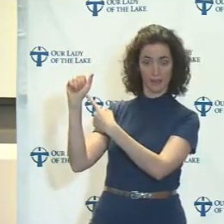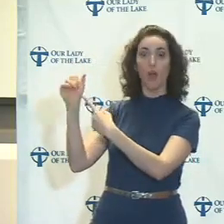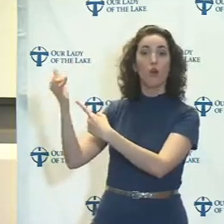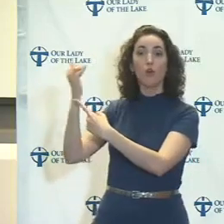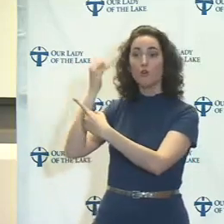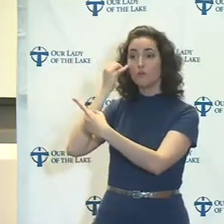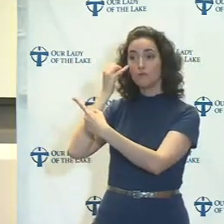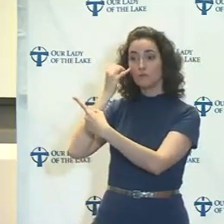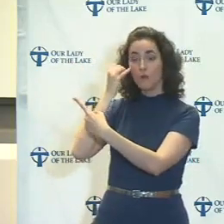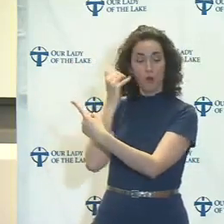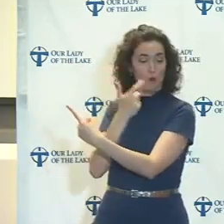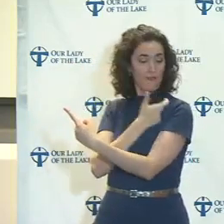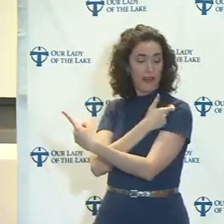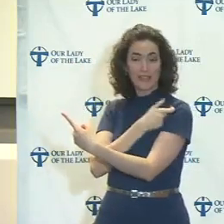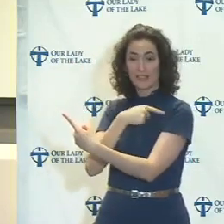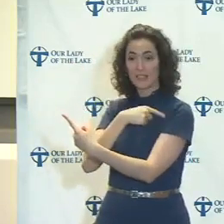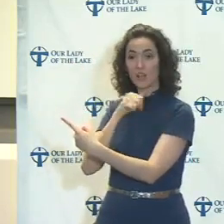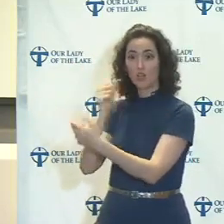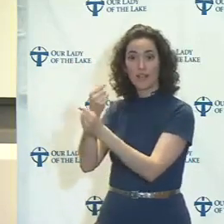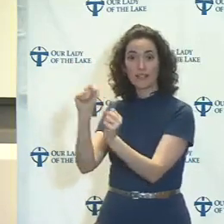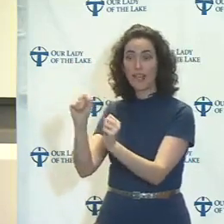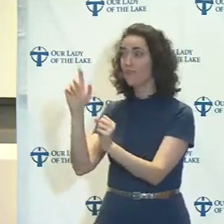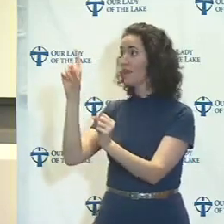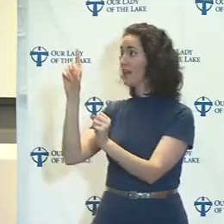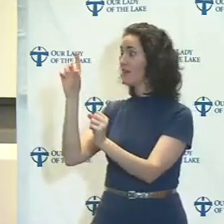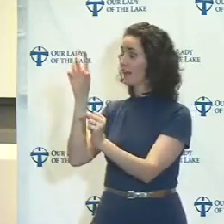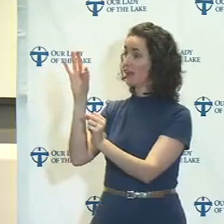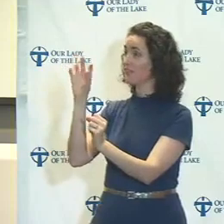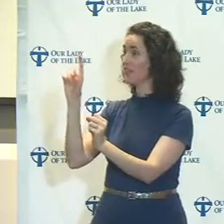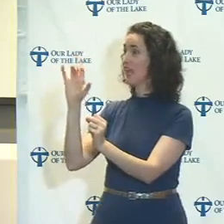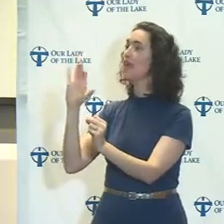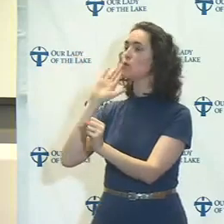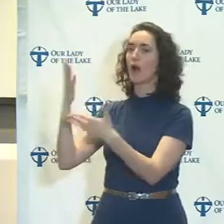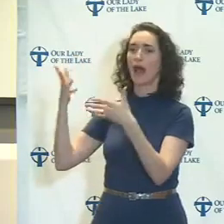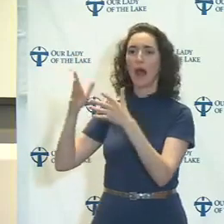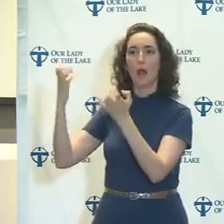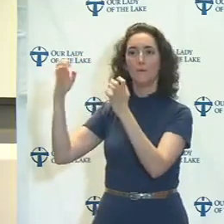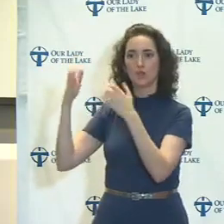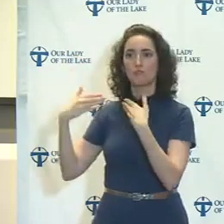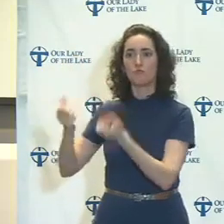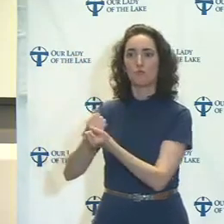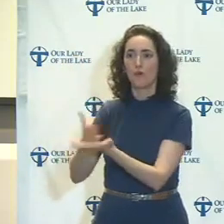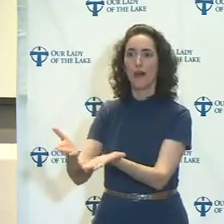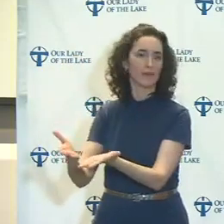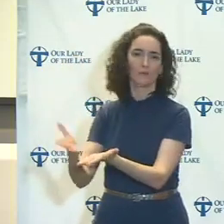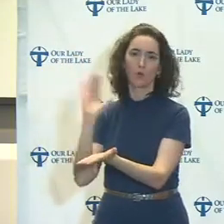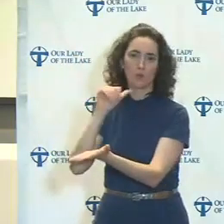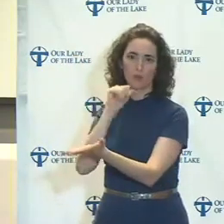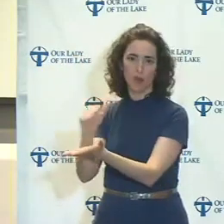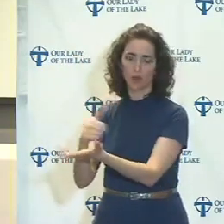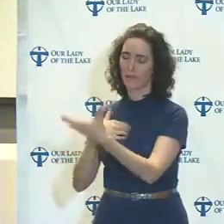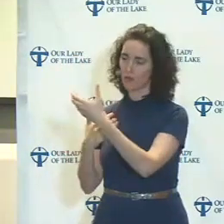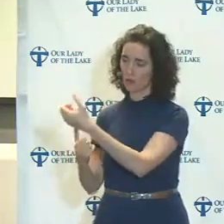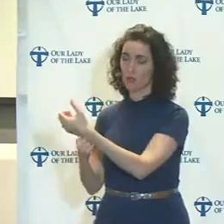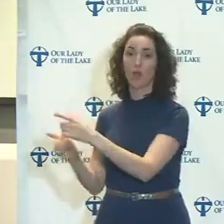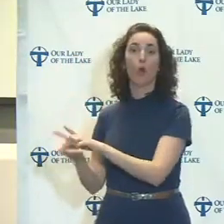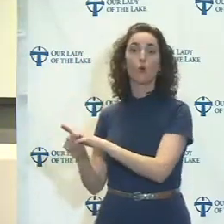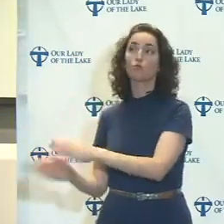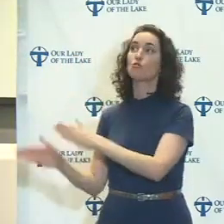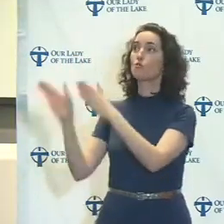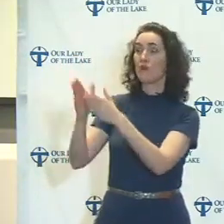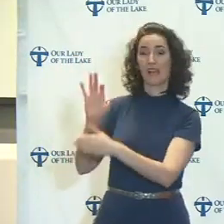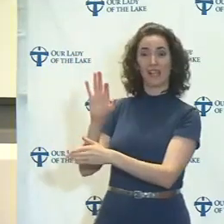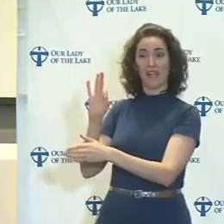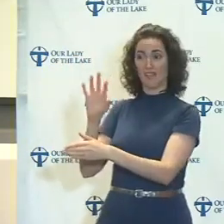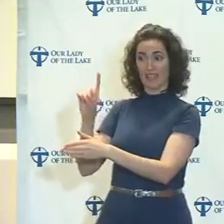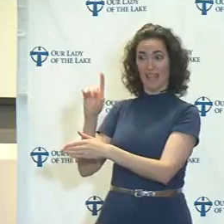authorization had these vaccines not been safe and effective. I know that the CDC would not have ratified